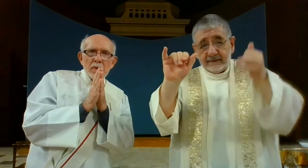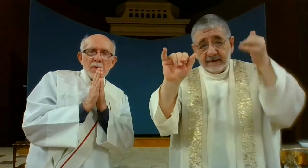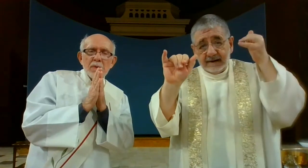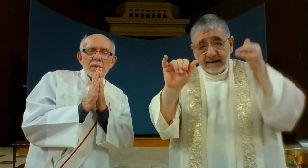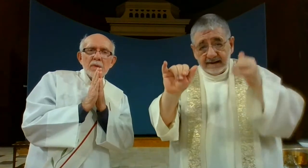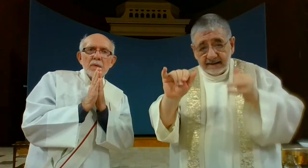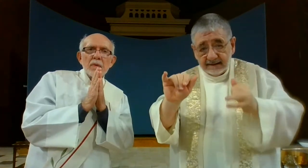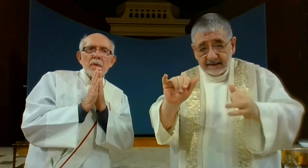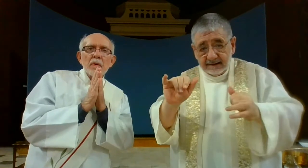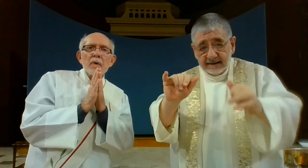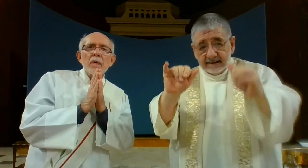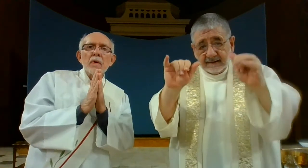and ever.